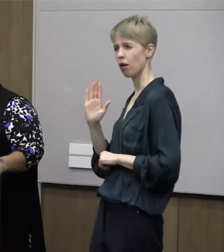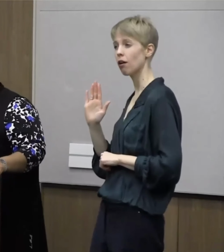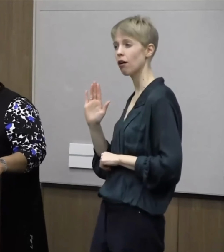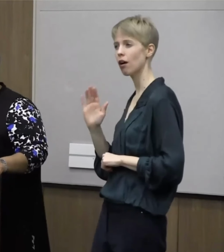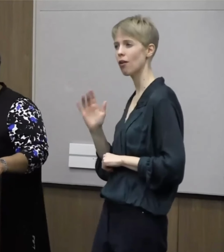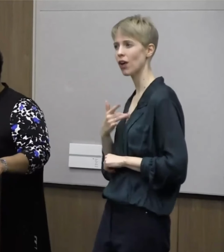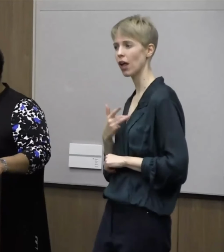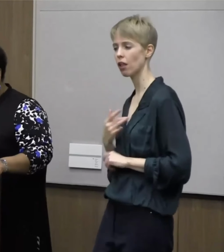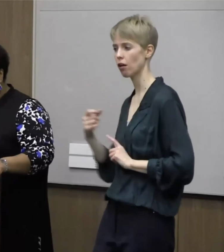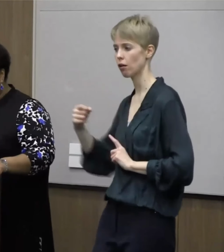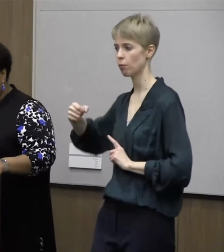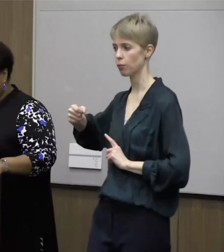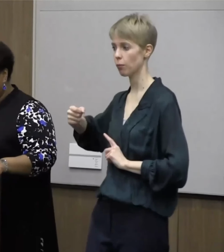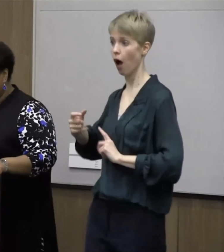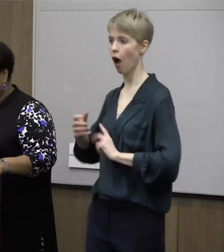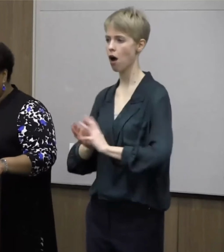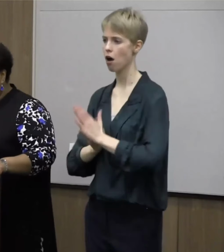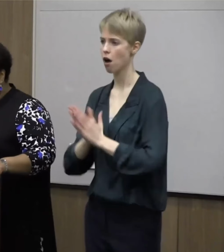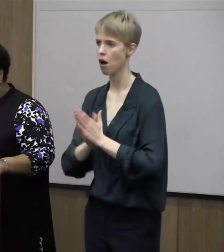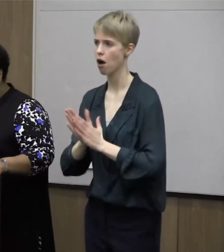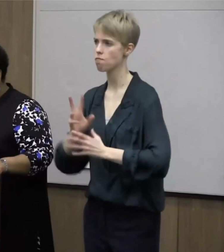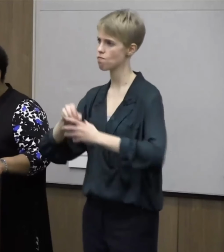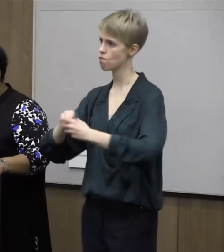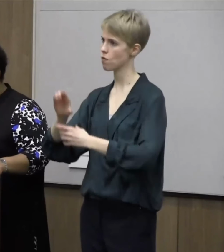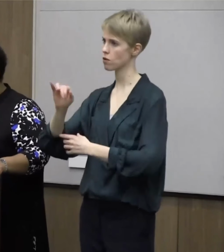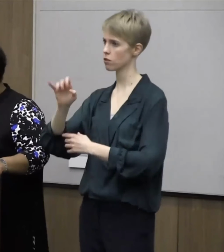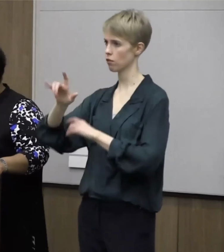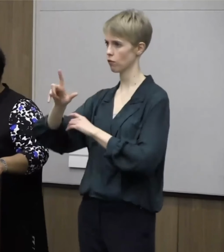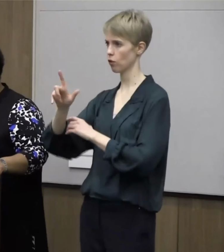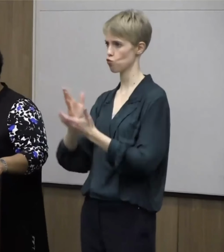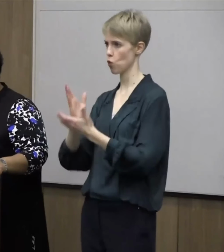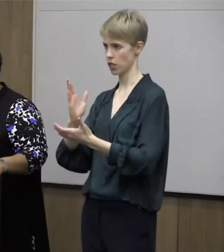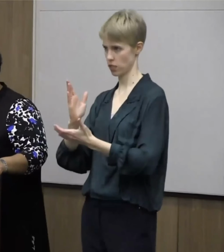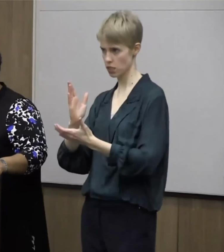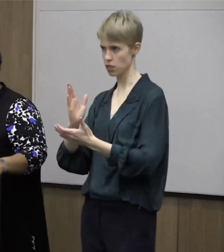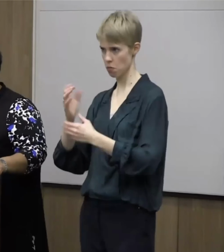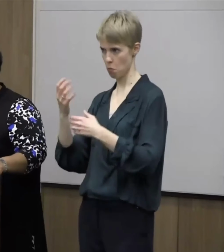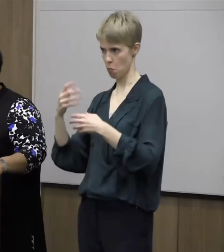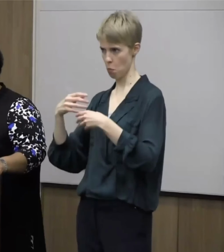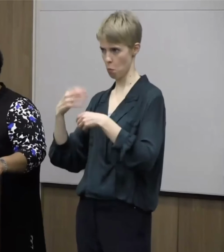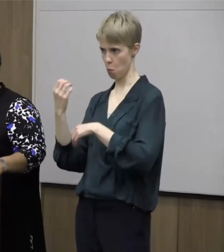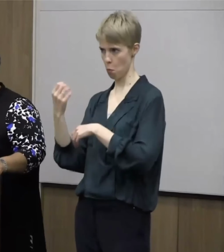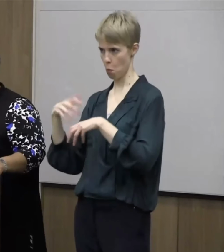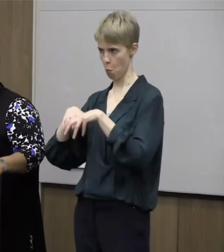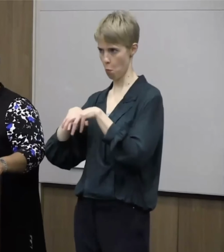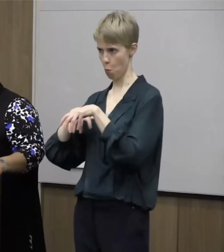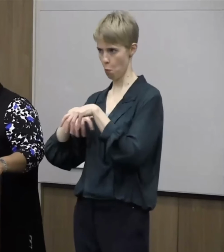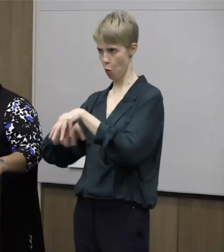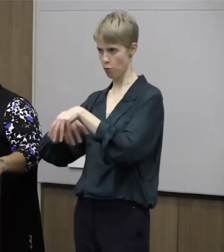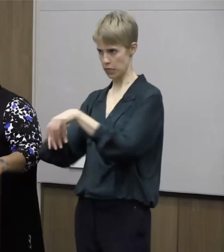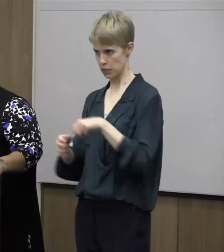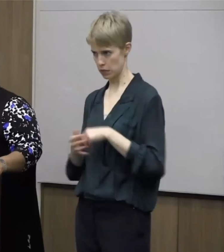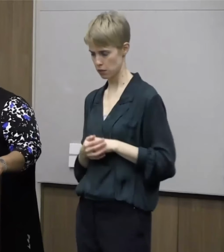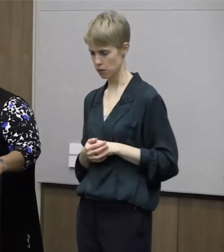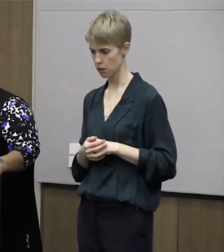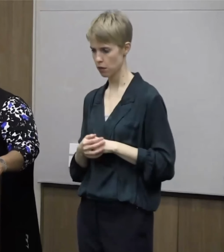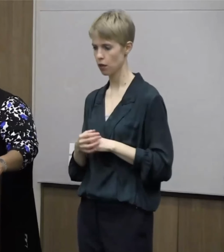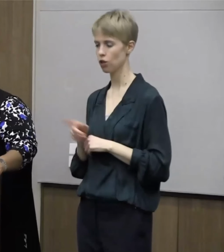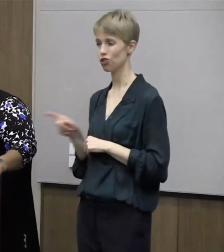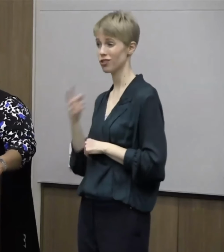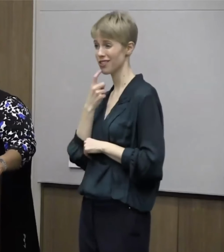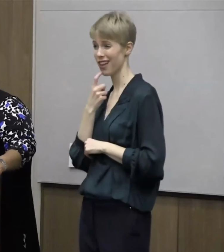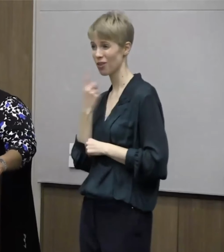sparked her civil rights activism. Mrs. Hamer is famously quoted as saying, "All my life, I've